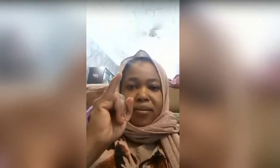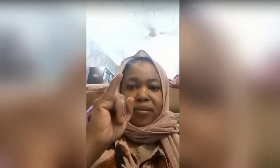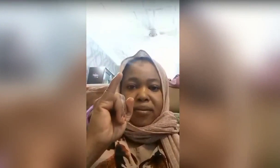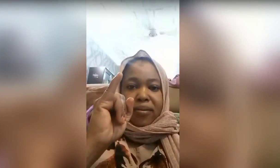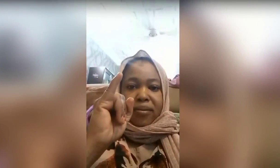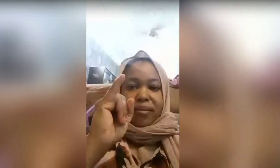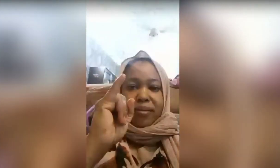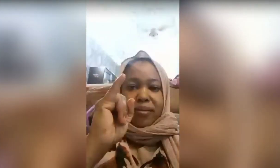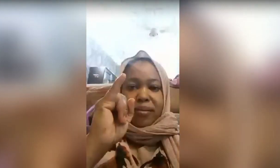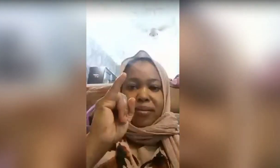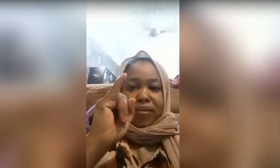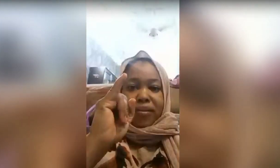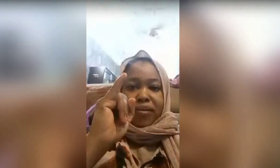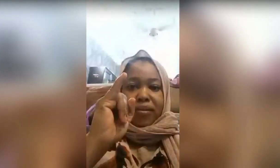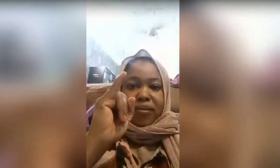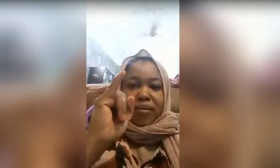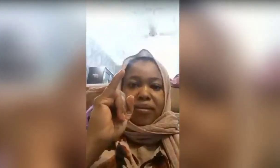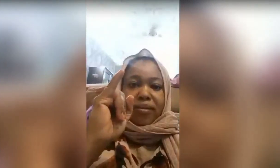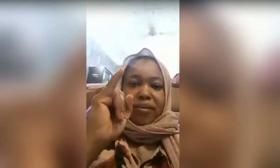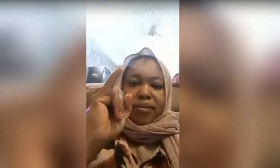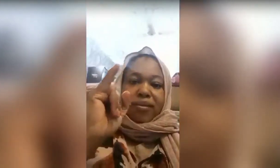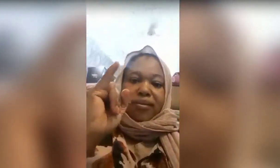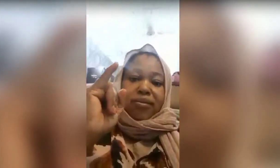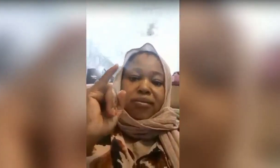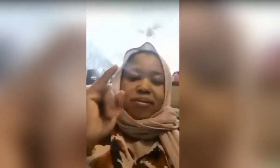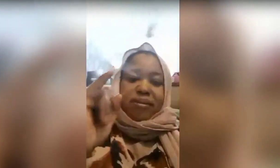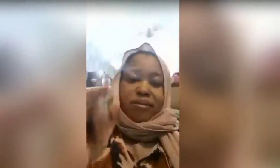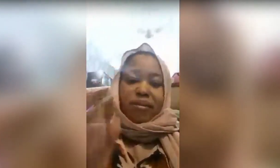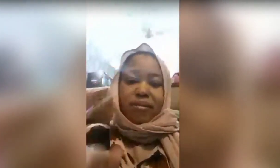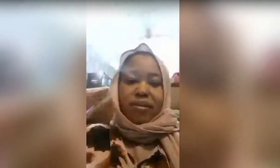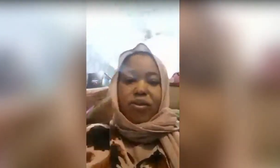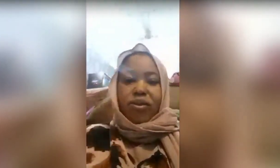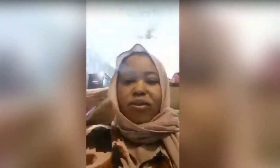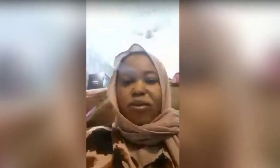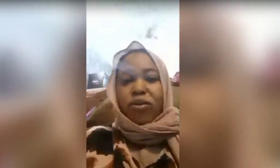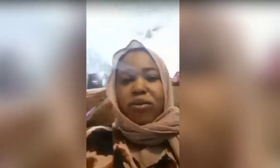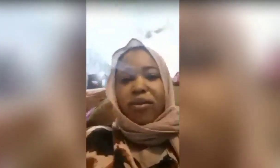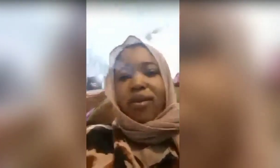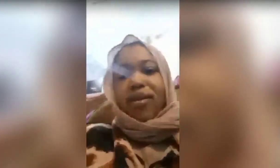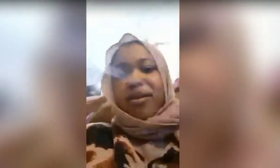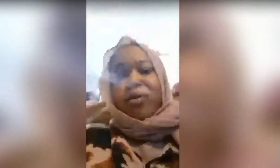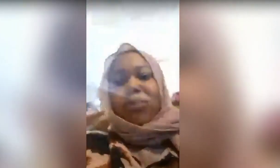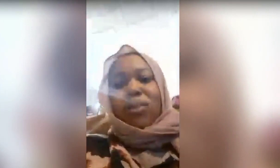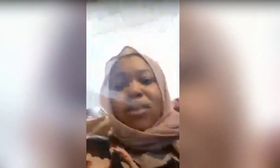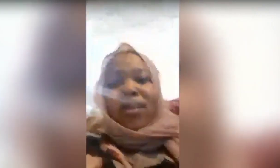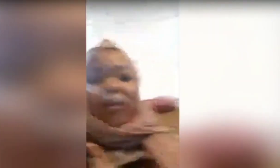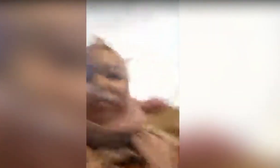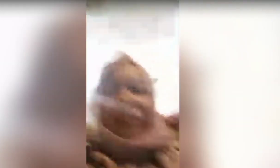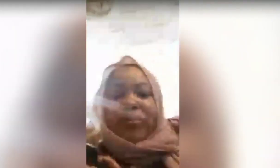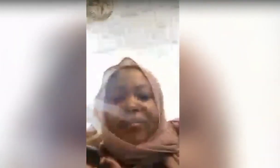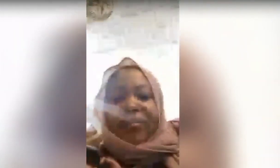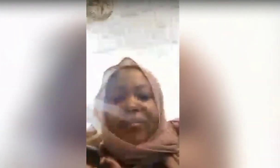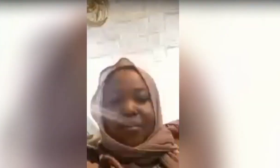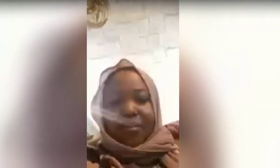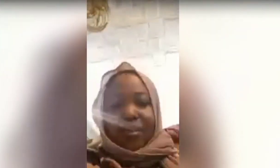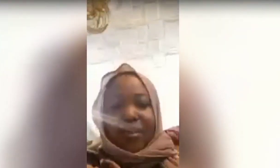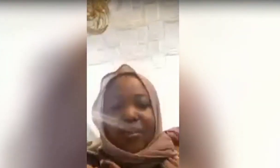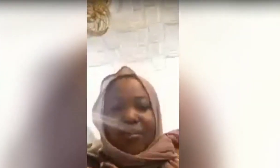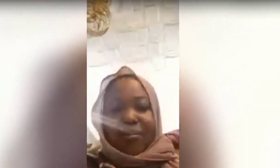Perfect. Thank you so much, Amina. Thank you so much. Well done. Can we have someone else give it a